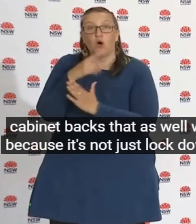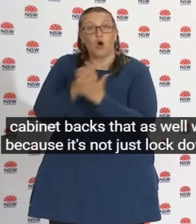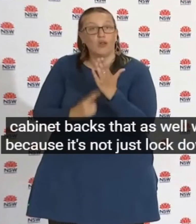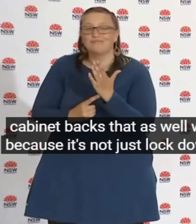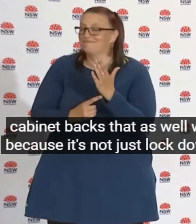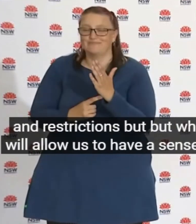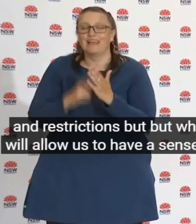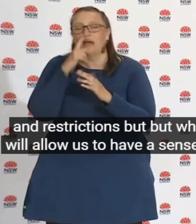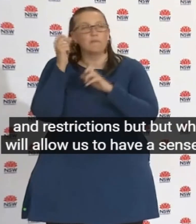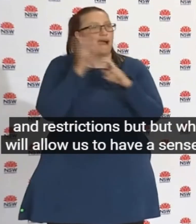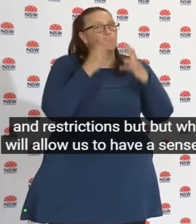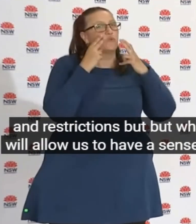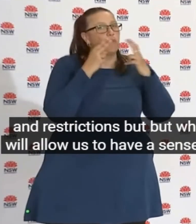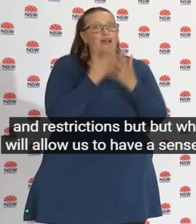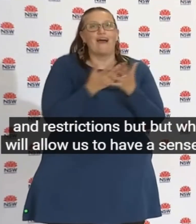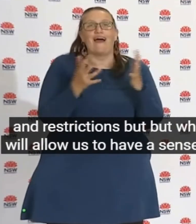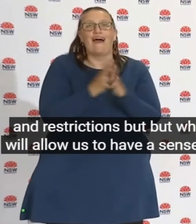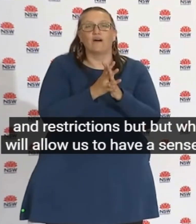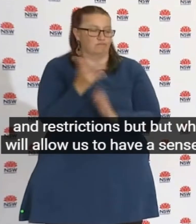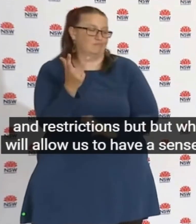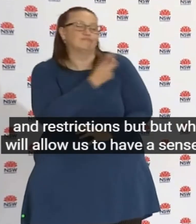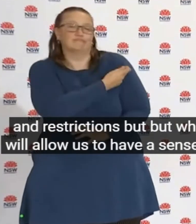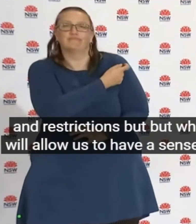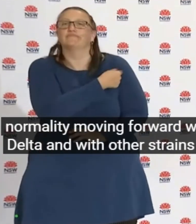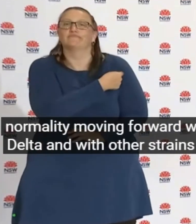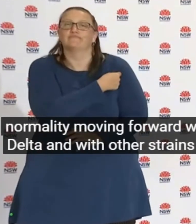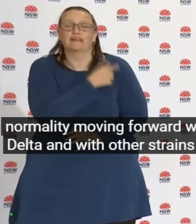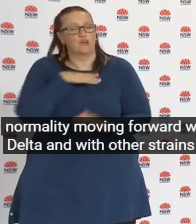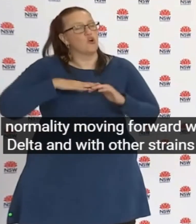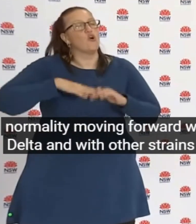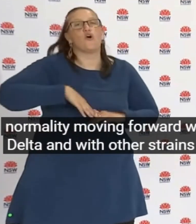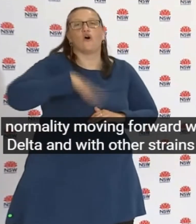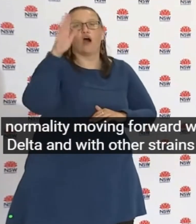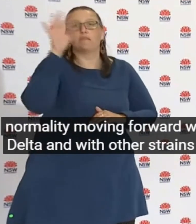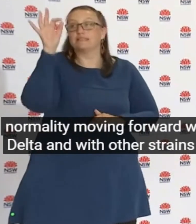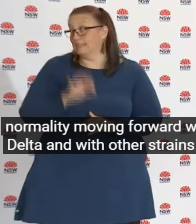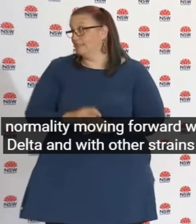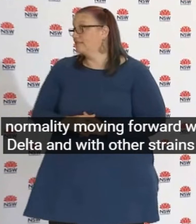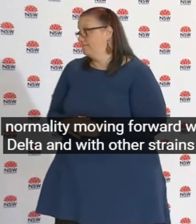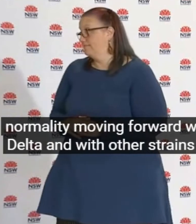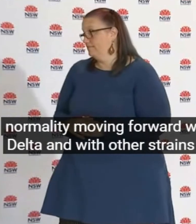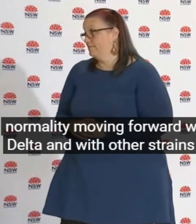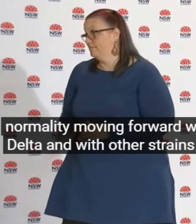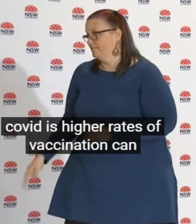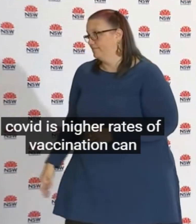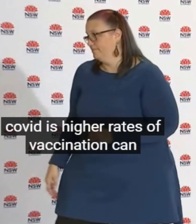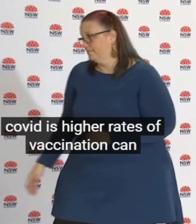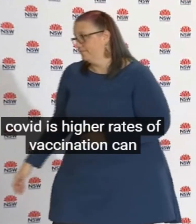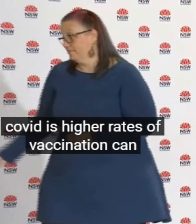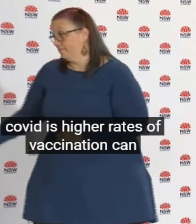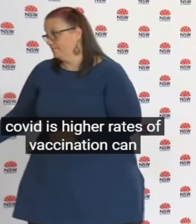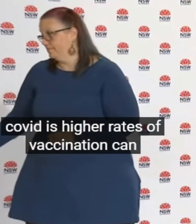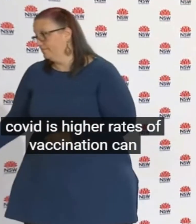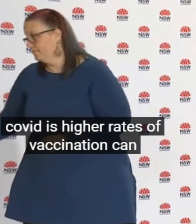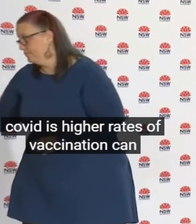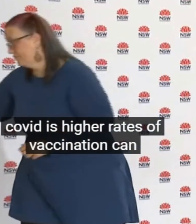moving forward with Delta and with other strains of COVID is higher rates of vaccination. Do you agree with Brad Hazzard, Premier? Can I just ask